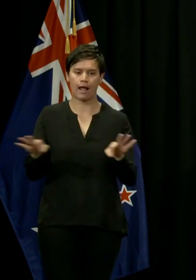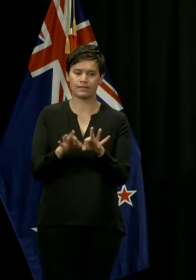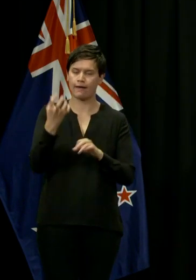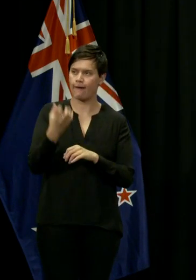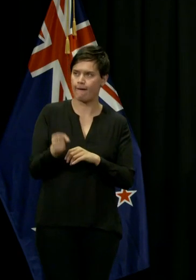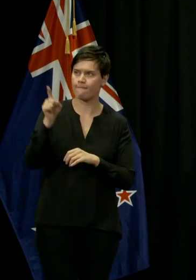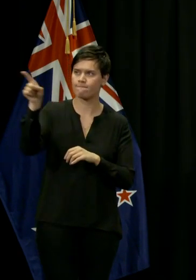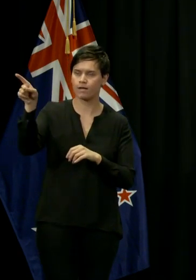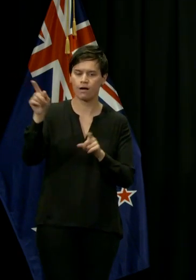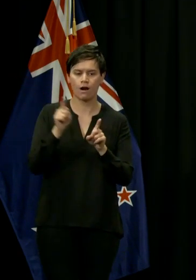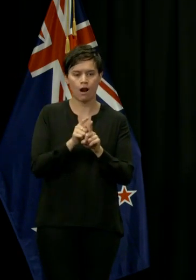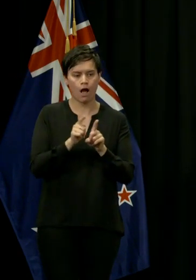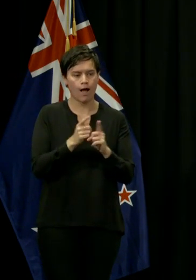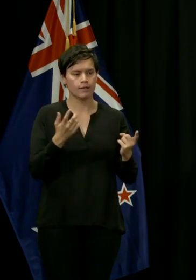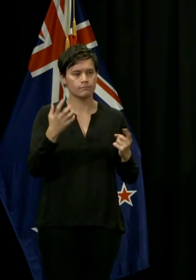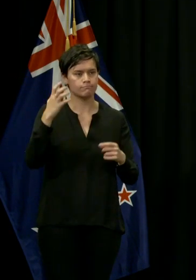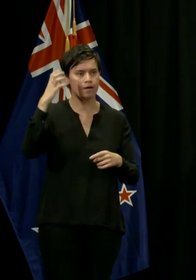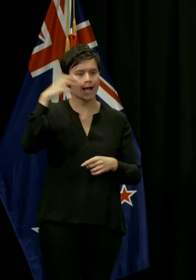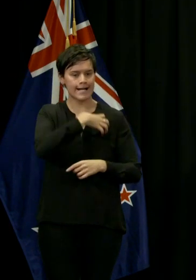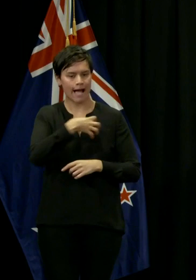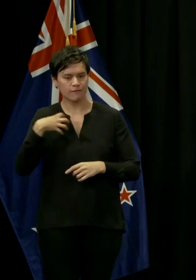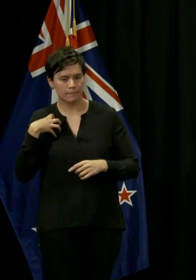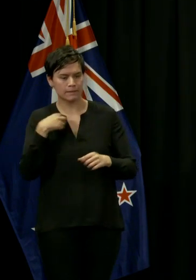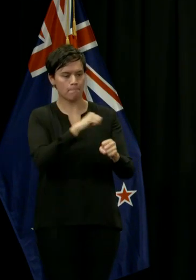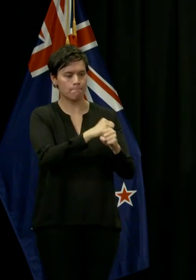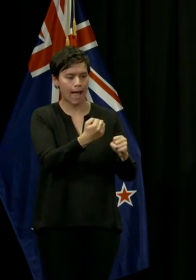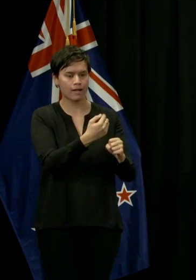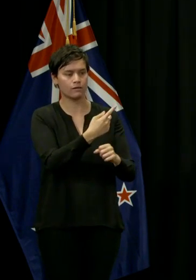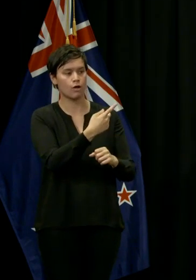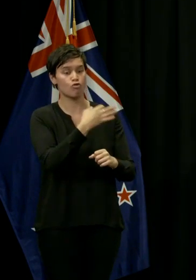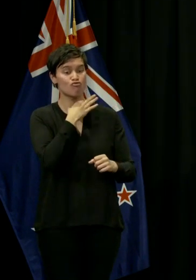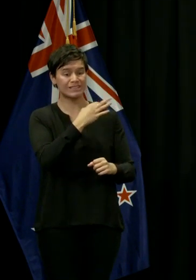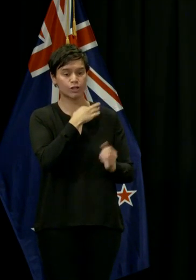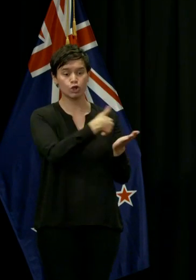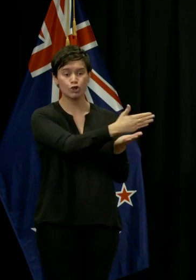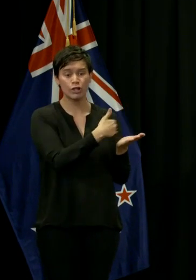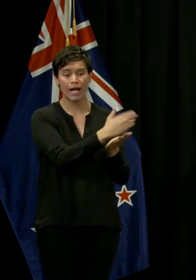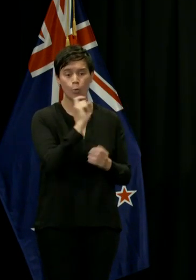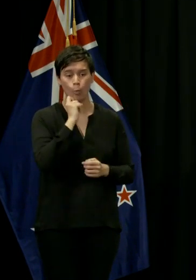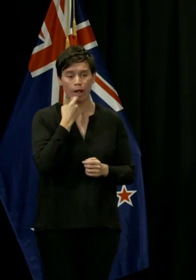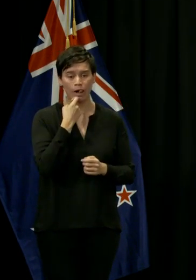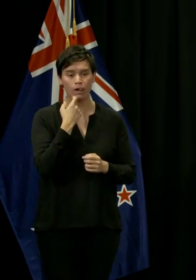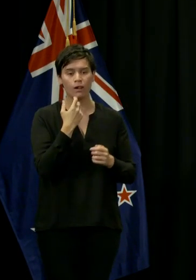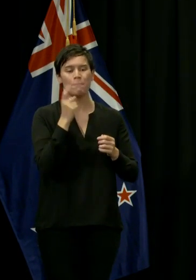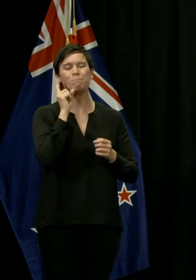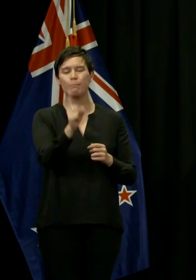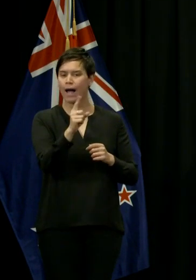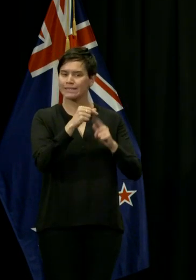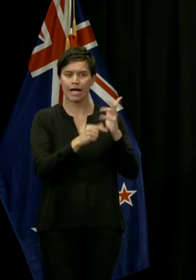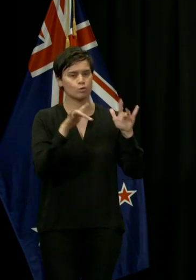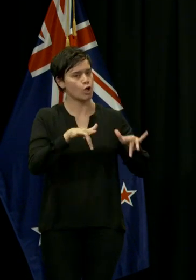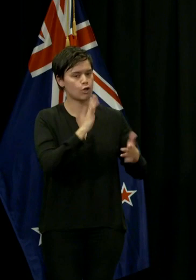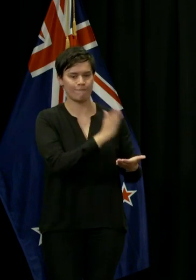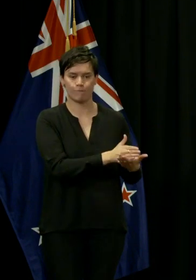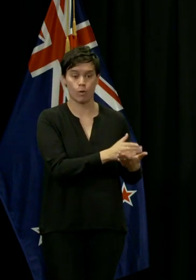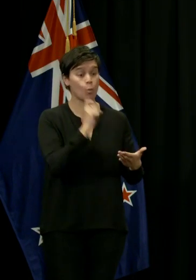we do risk sharing within it between the Crown and banks. So all of those details have been nutted out right now, and as soon as I've got that